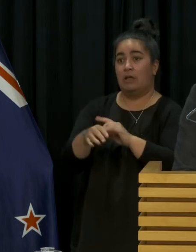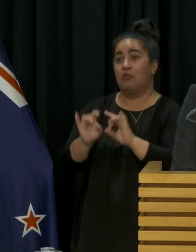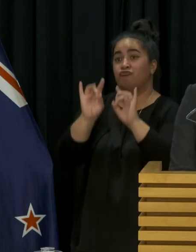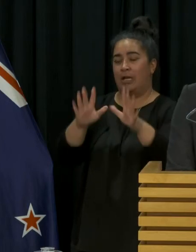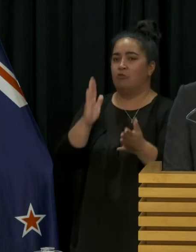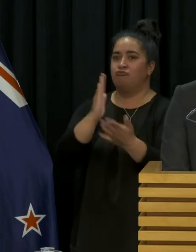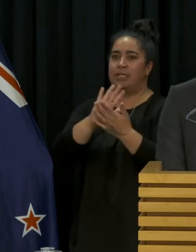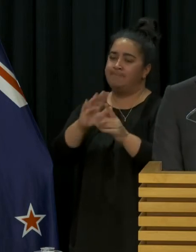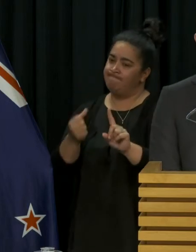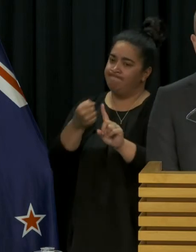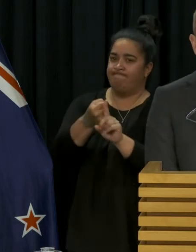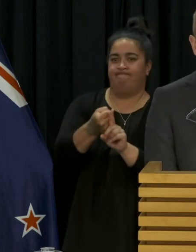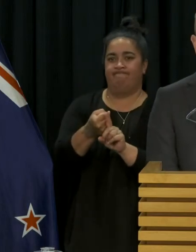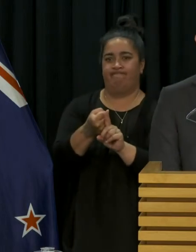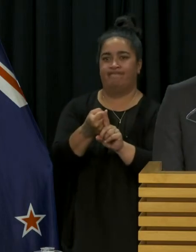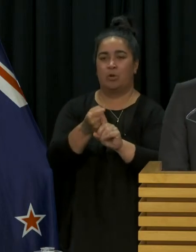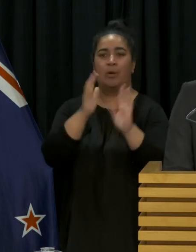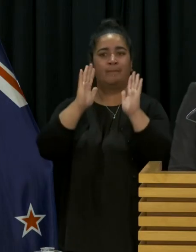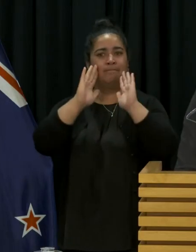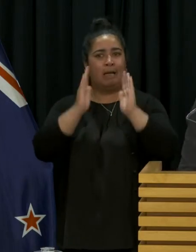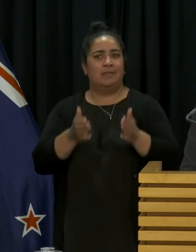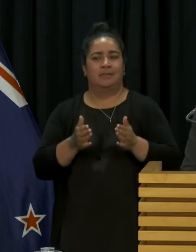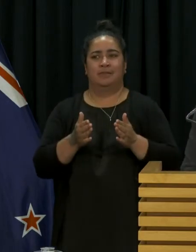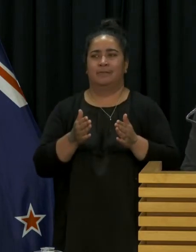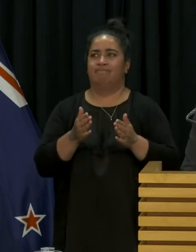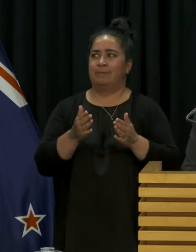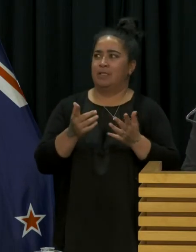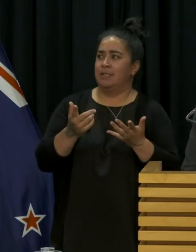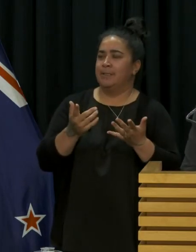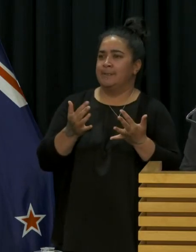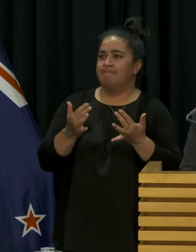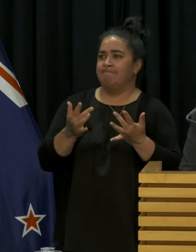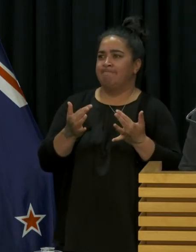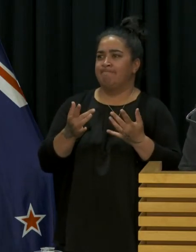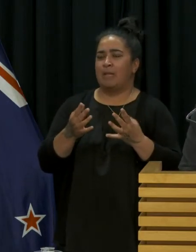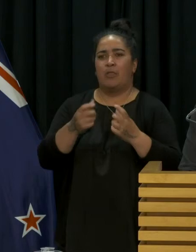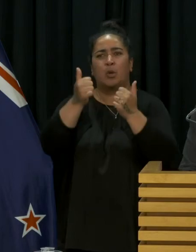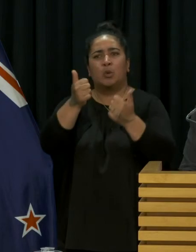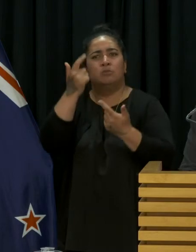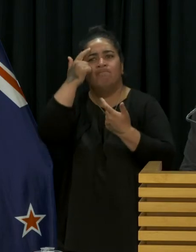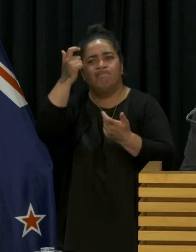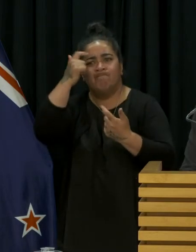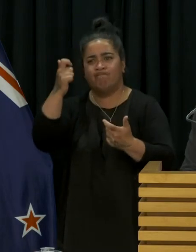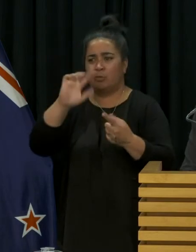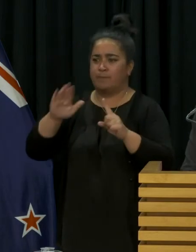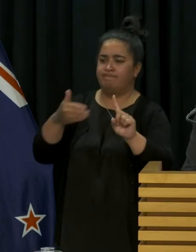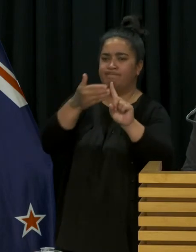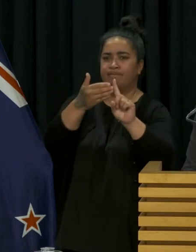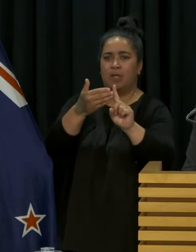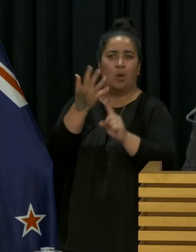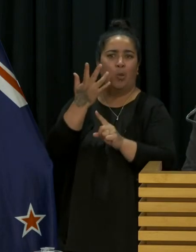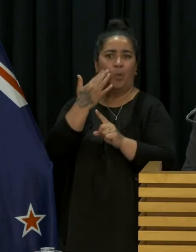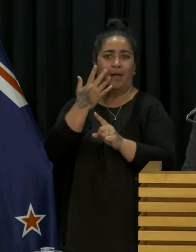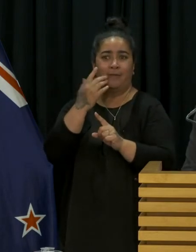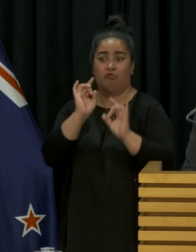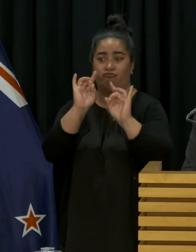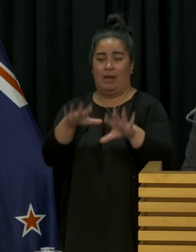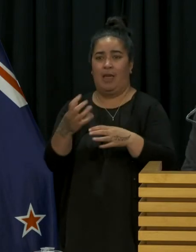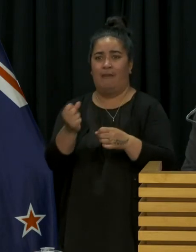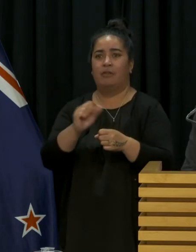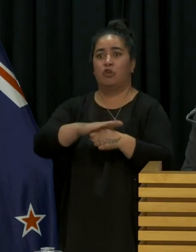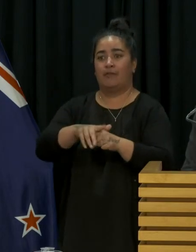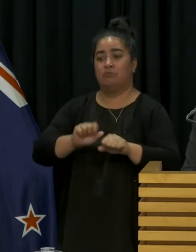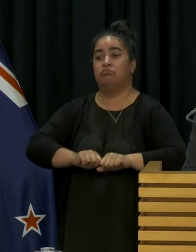that good understanding of how Australia intends to manage their internal borders when there are outbreaks. Because,